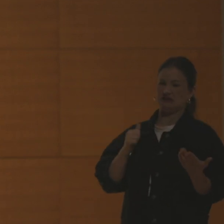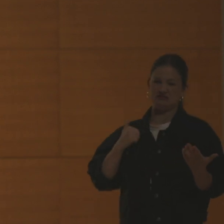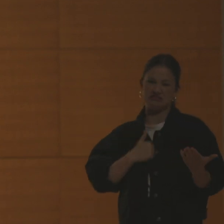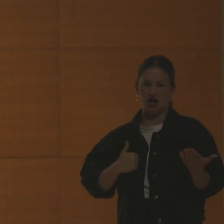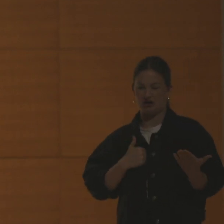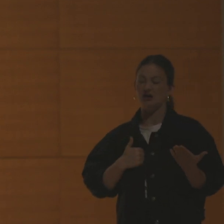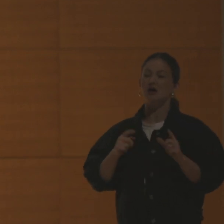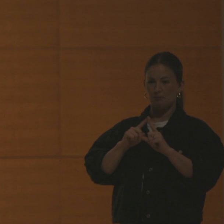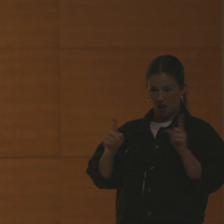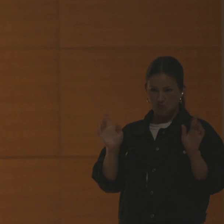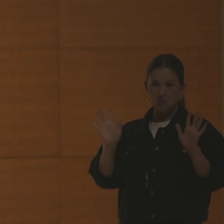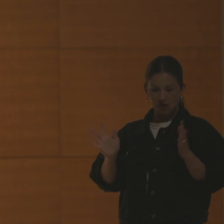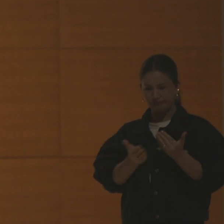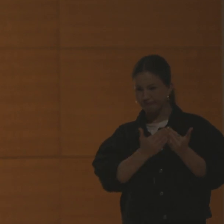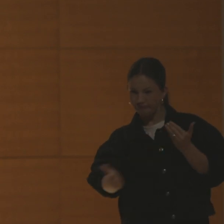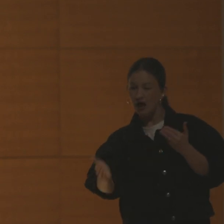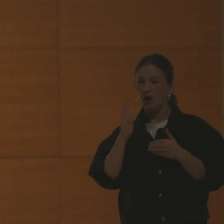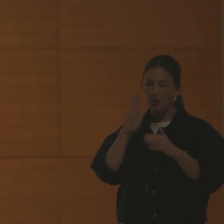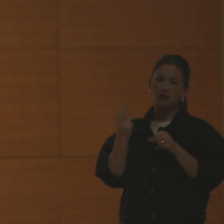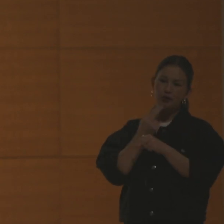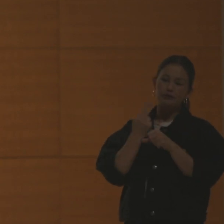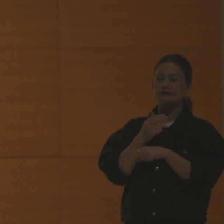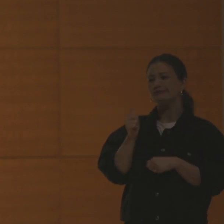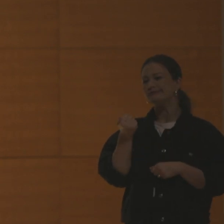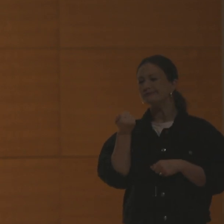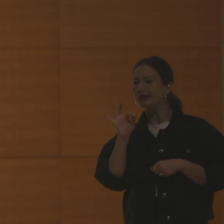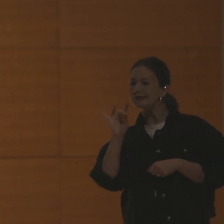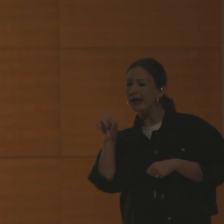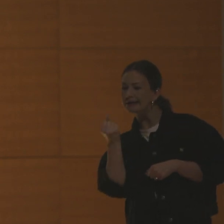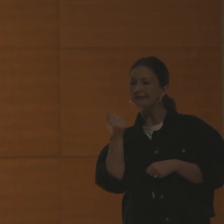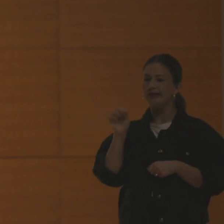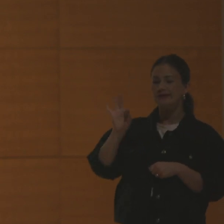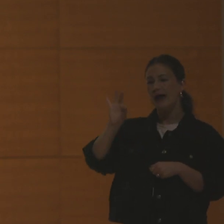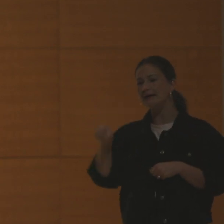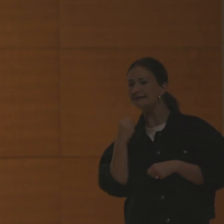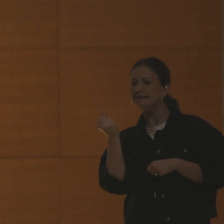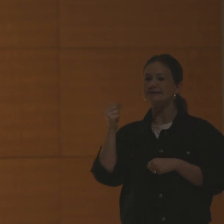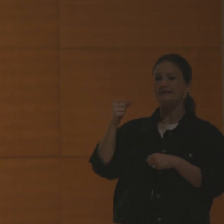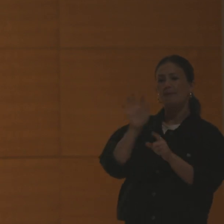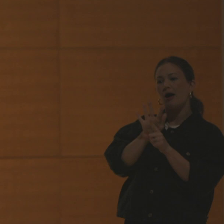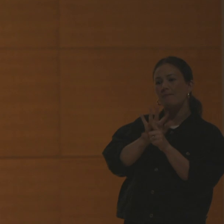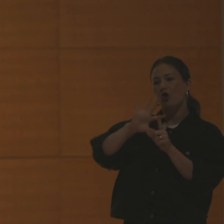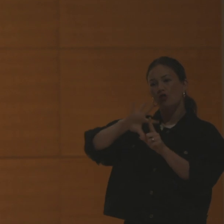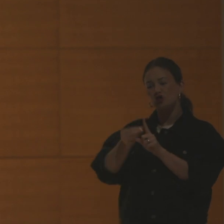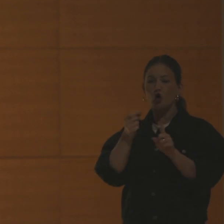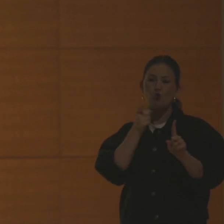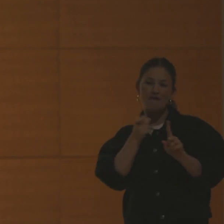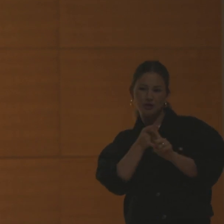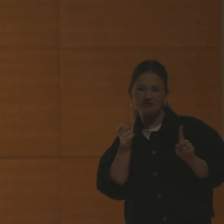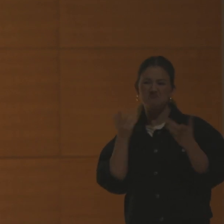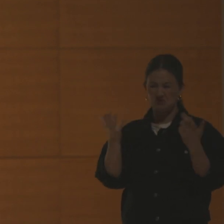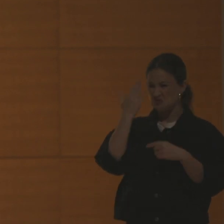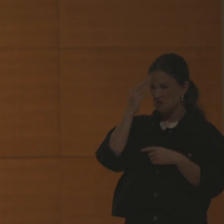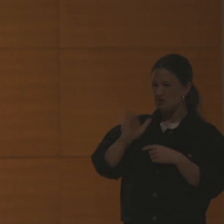I will be using exquisite 80s and 90s pop culture references. You might not understand this. You can Google it. There's a remake to this movie